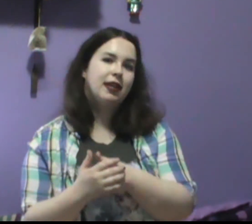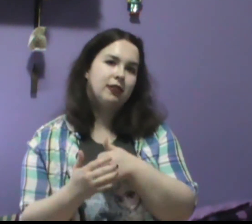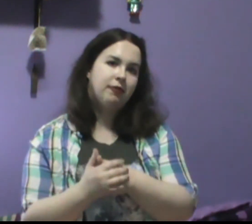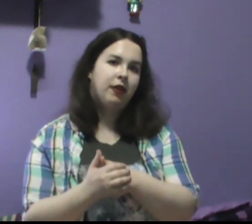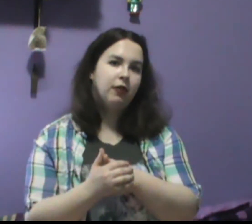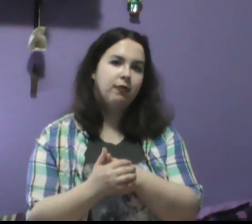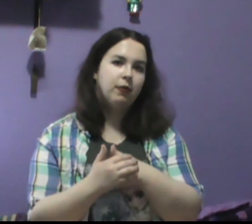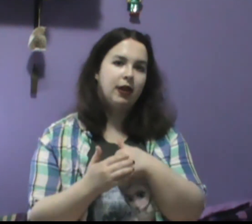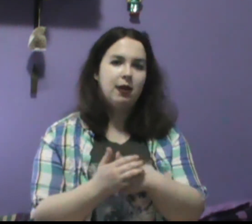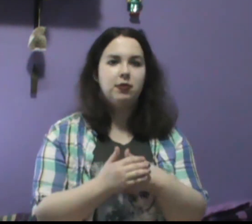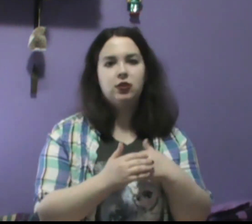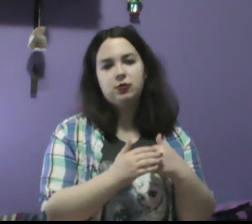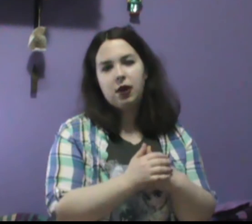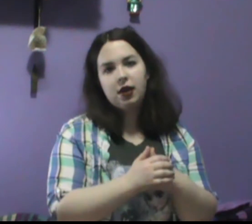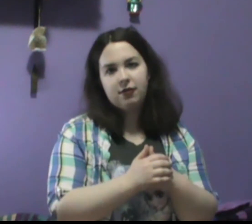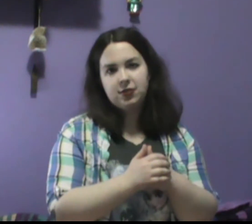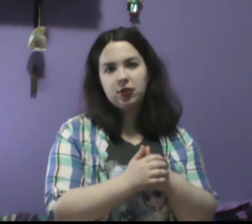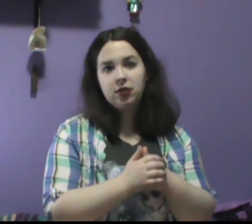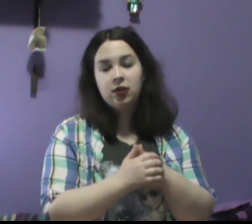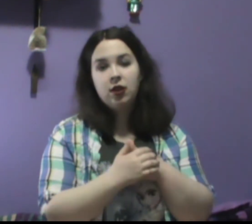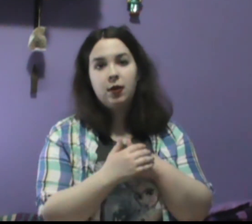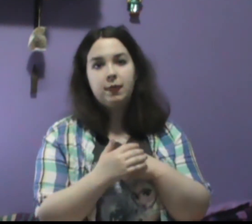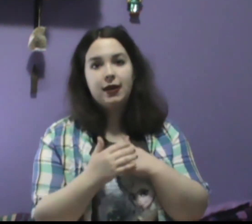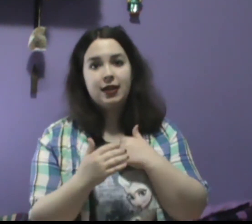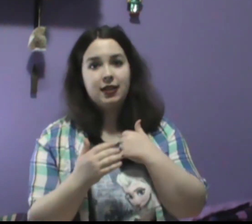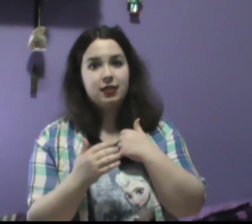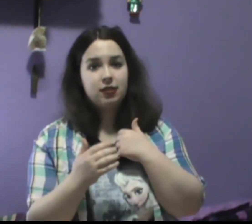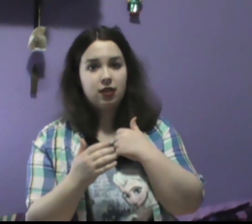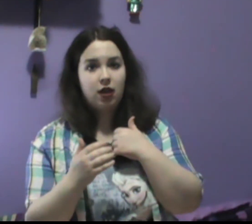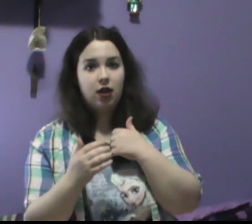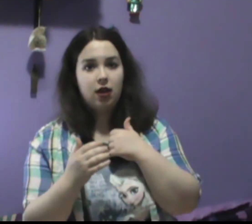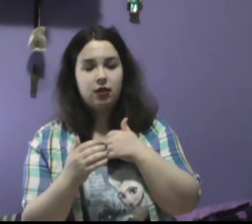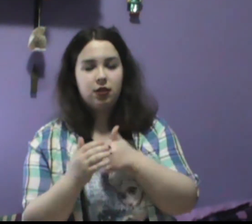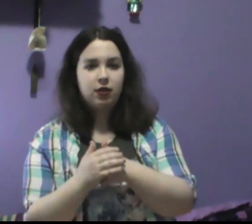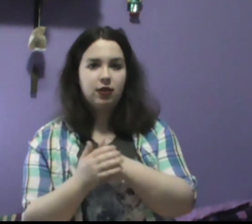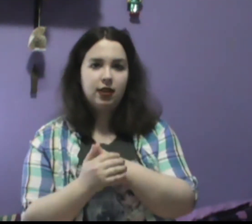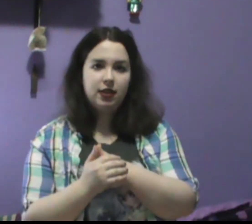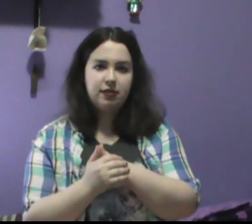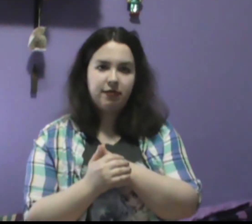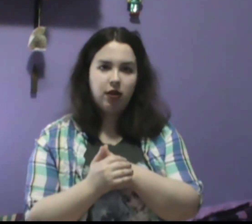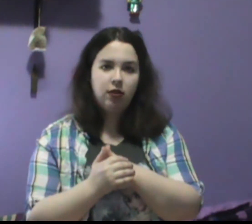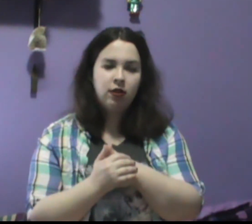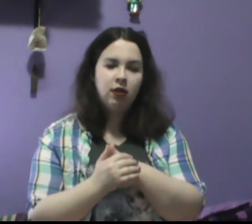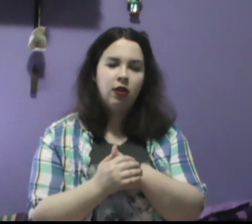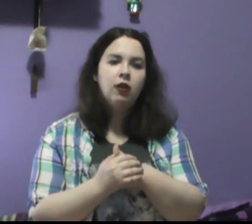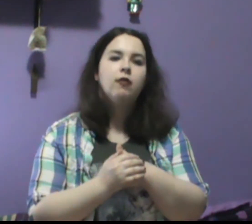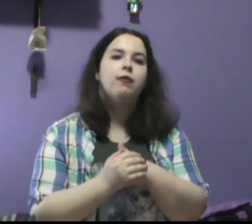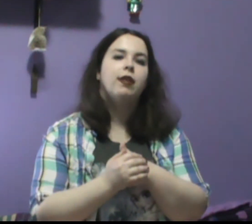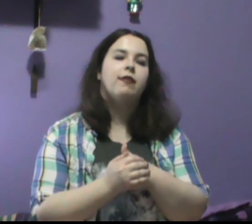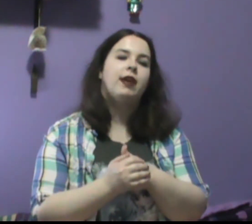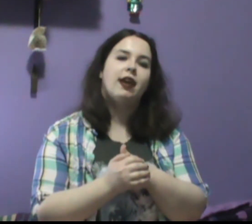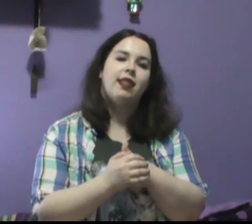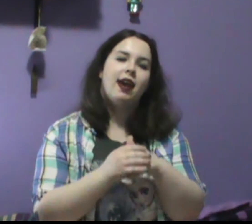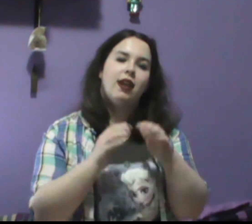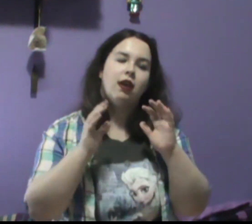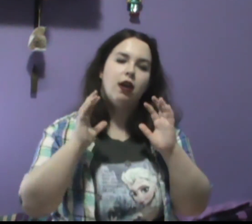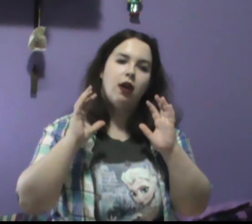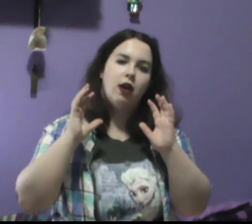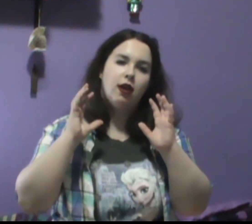Diego's fault for what happened to the SWAT officer, but it's Dr. Elliot's fault for the fact that